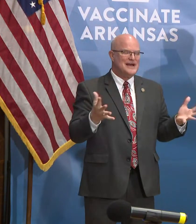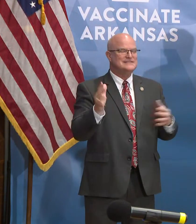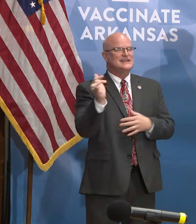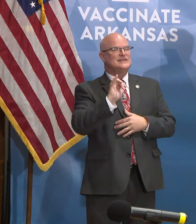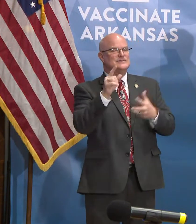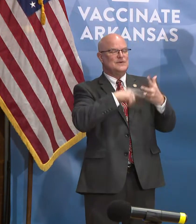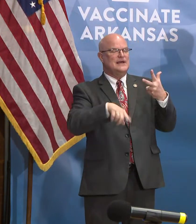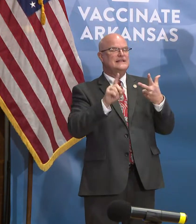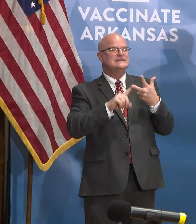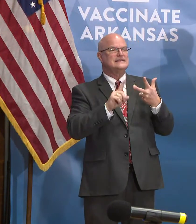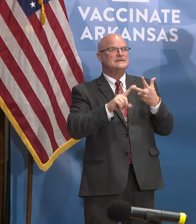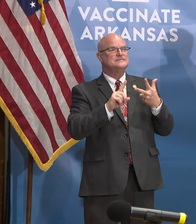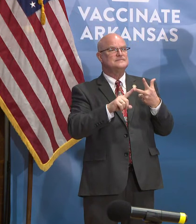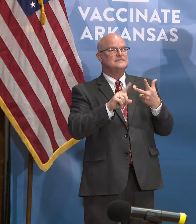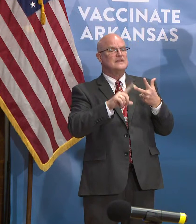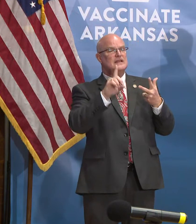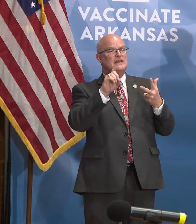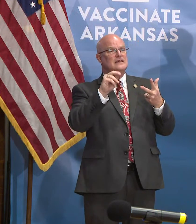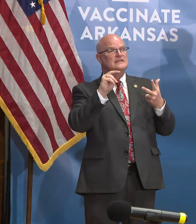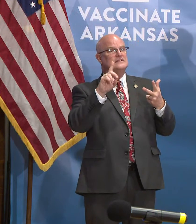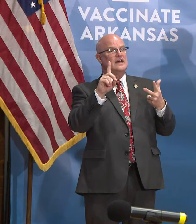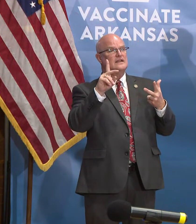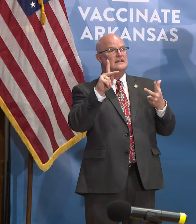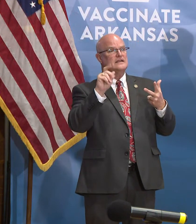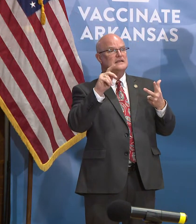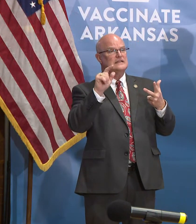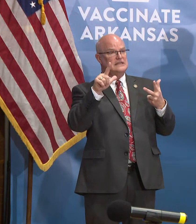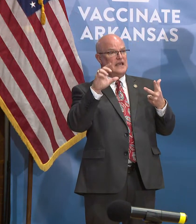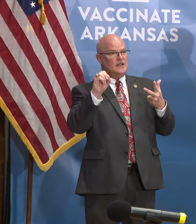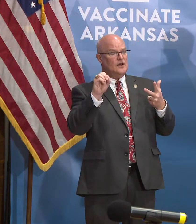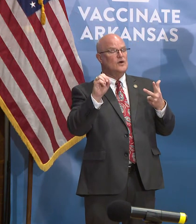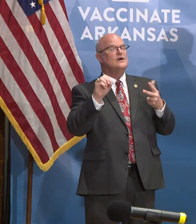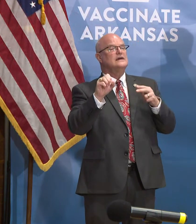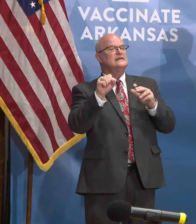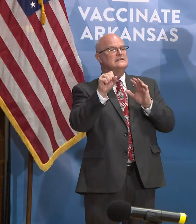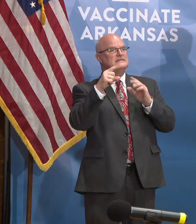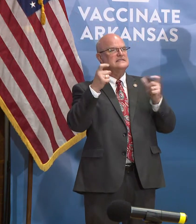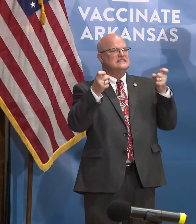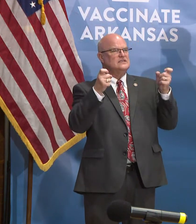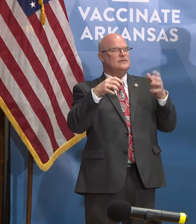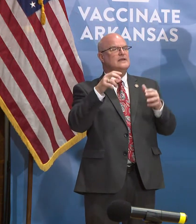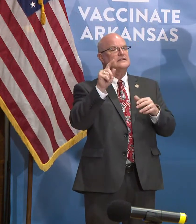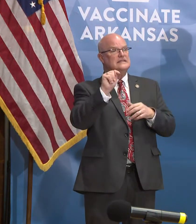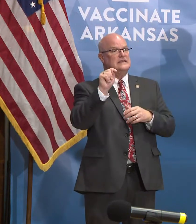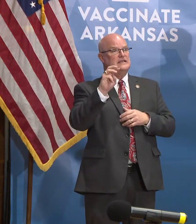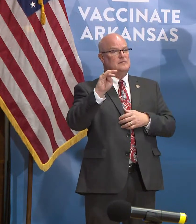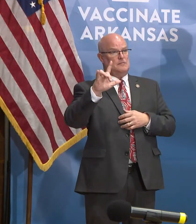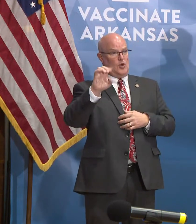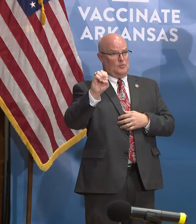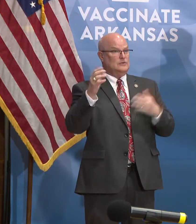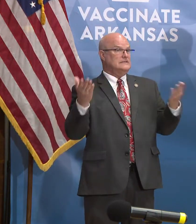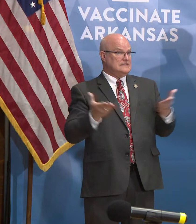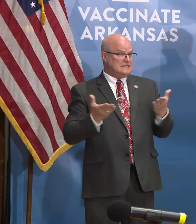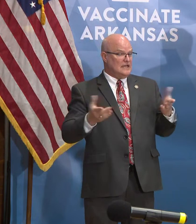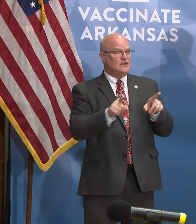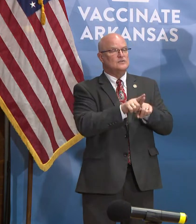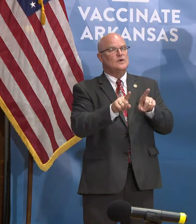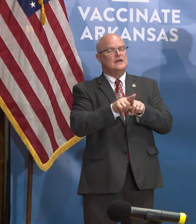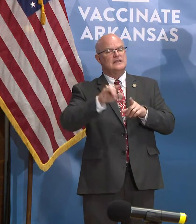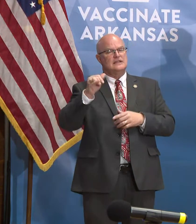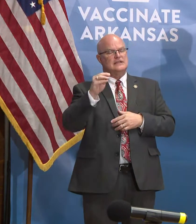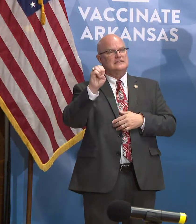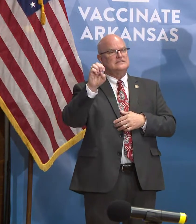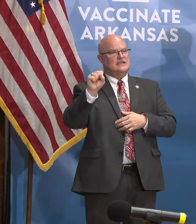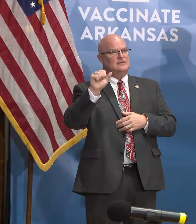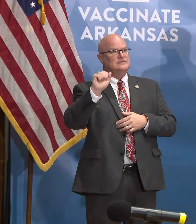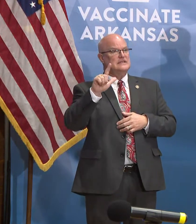as Donald Catello, Senior Manager, State Government for T-Mobile, is here, as well as James